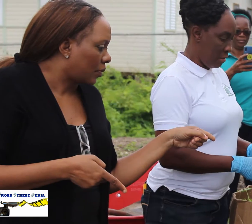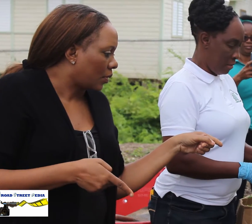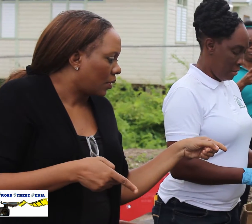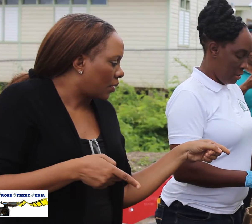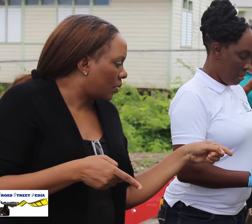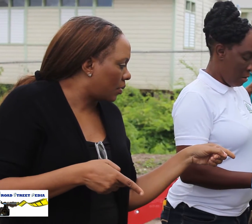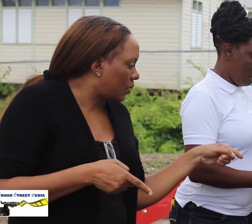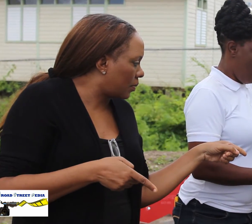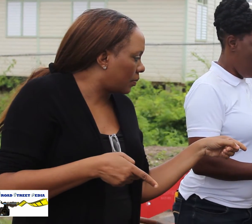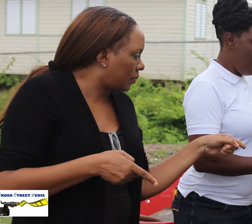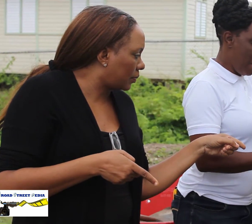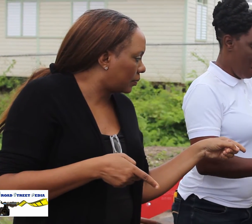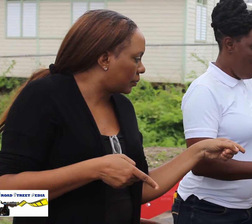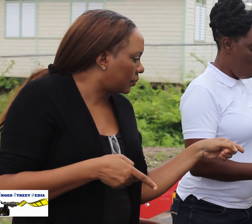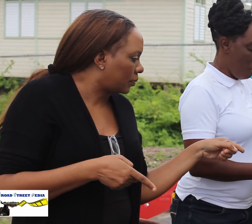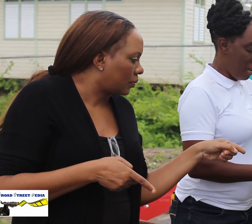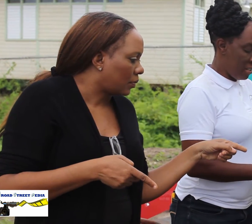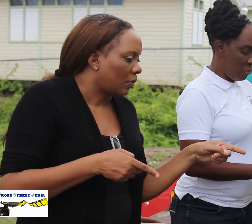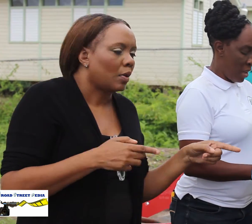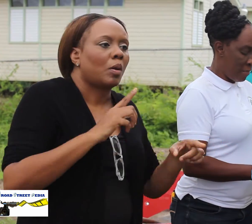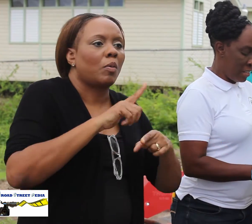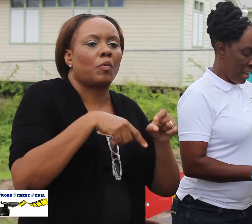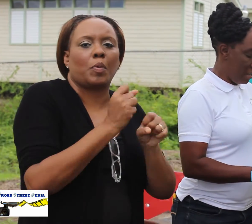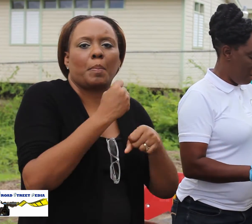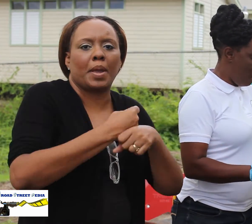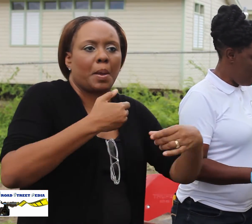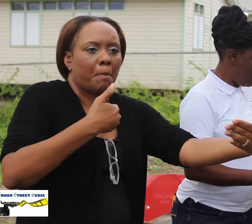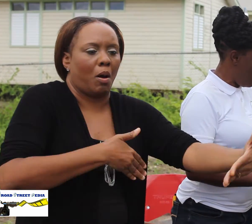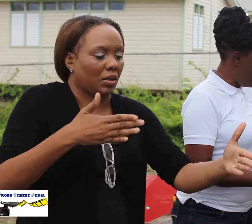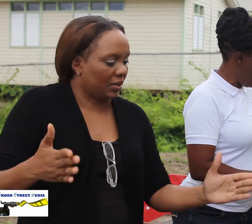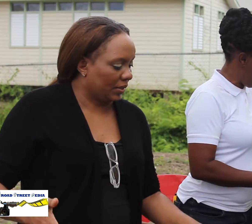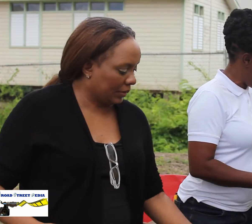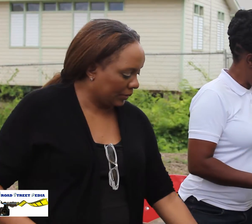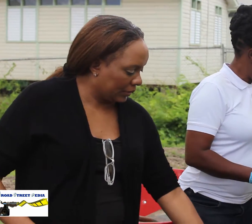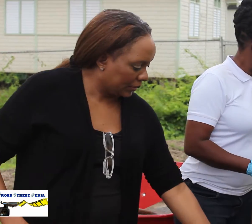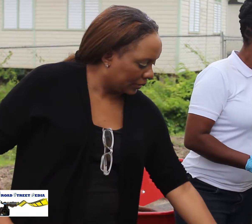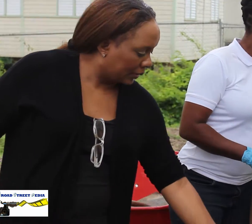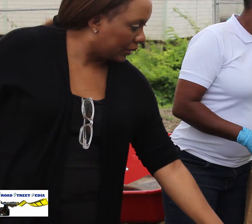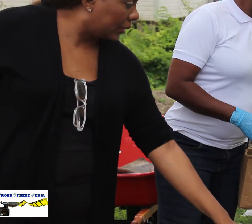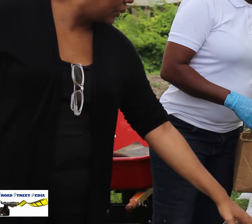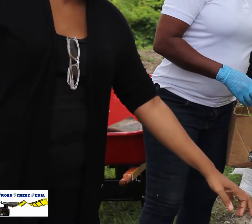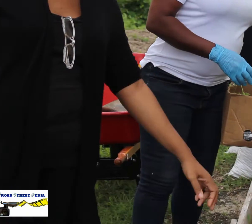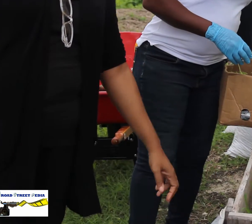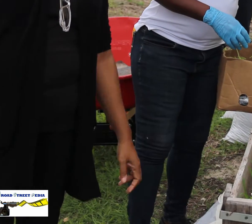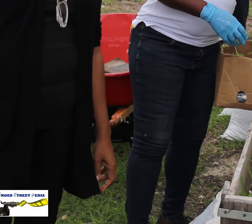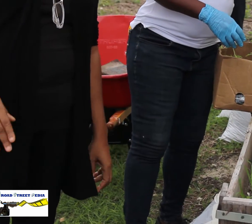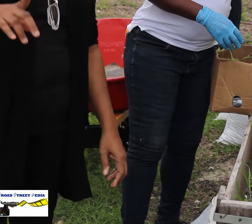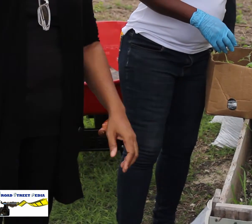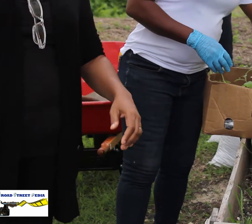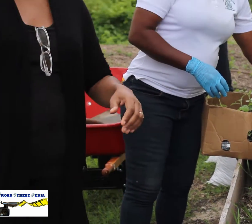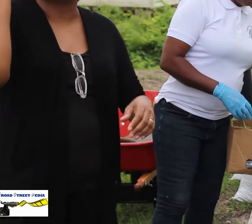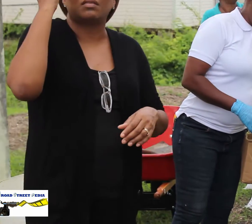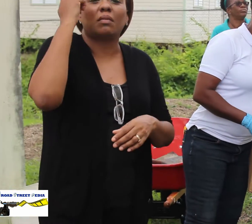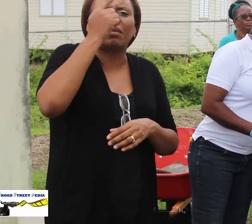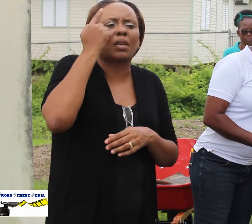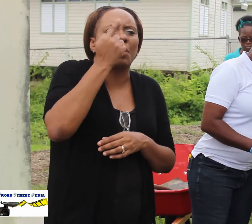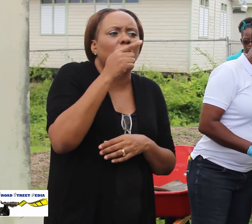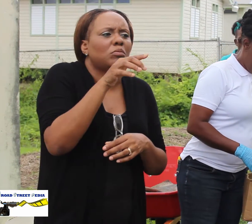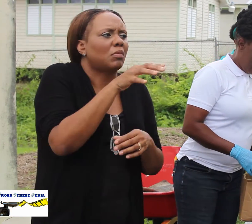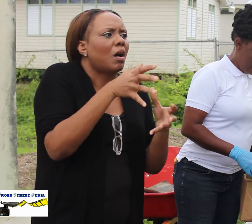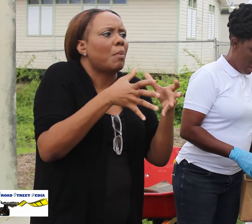boxes or to make our grow boxes, we have to take into consideration the spacing of the